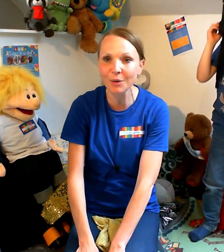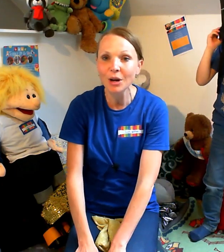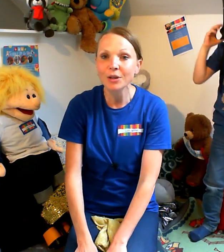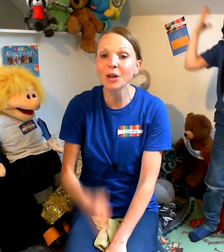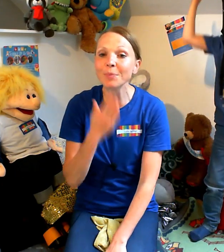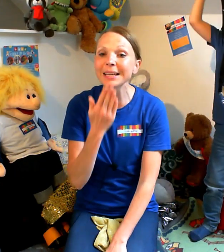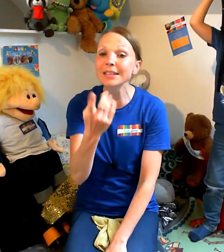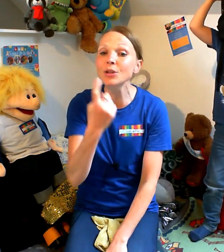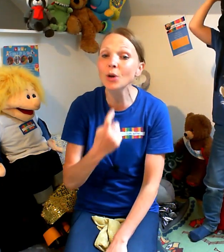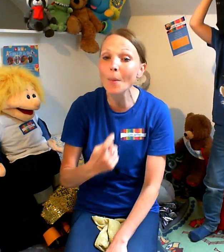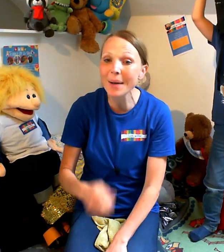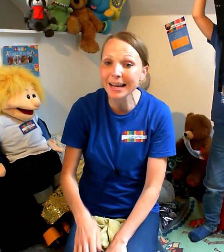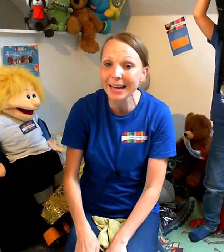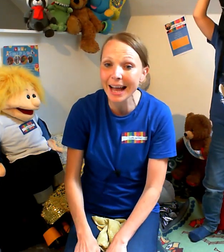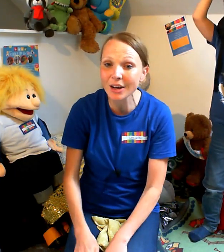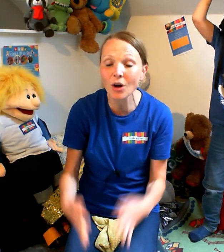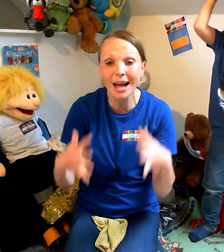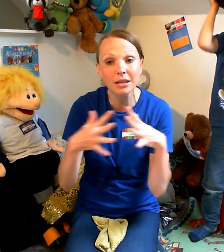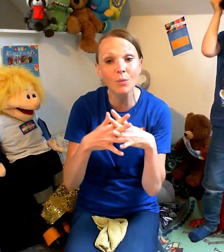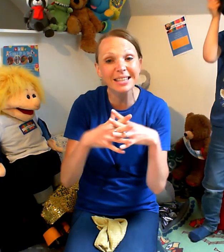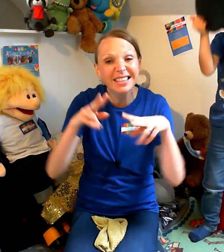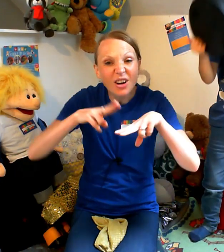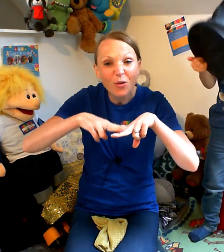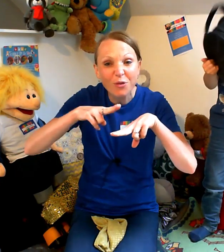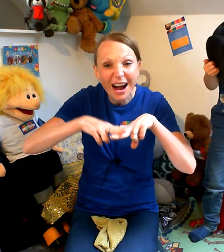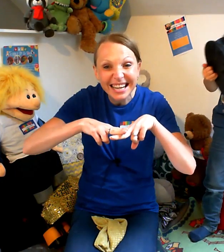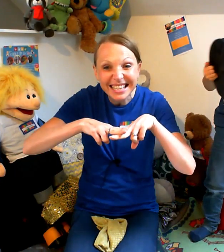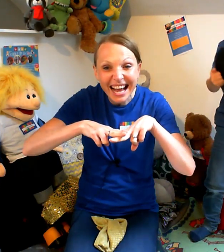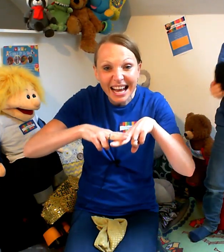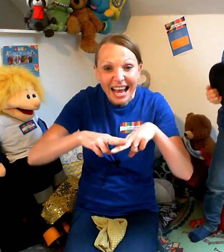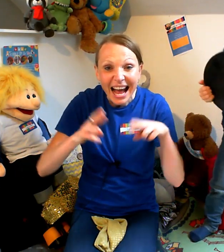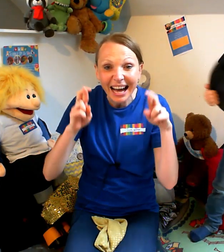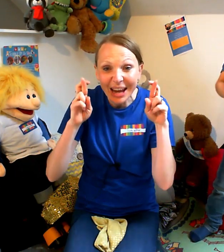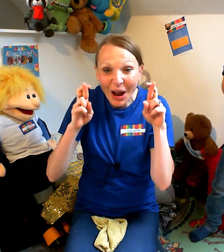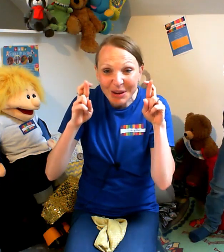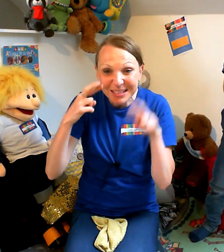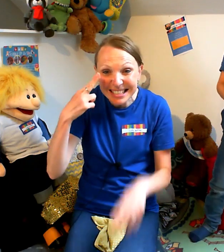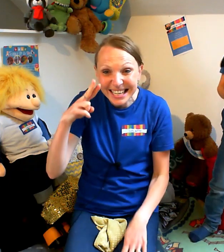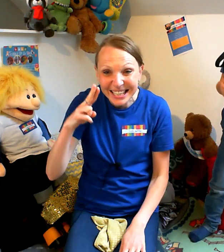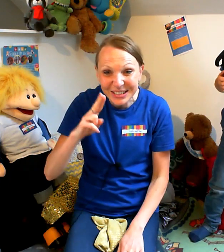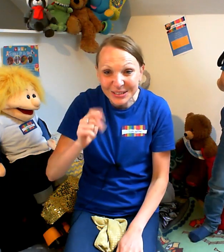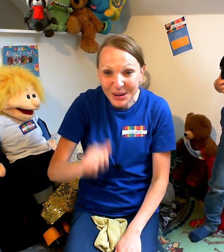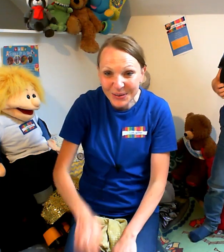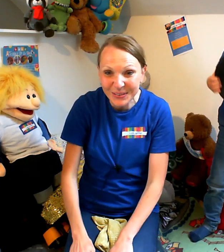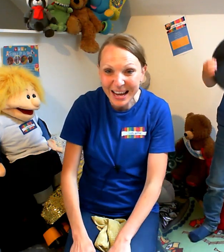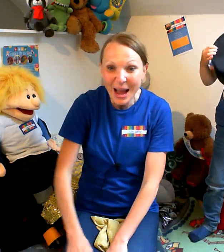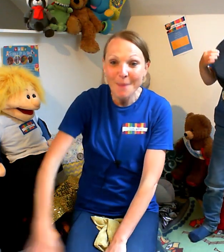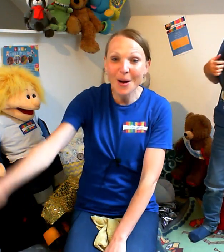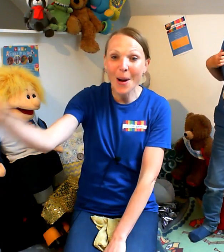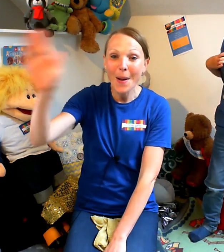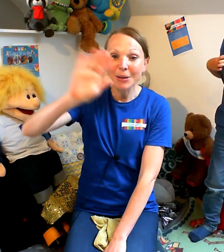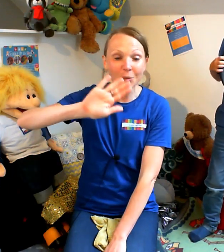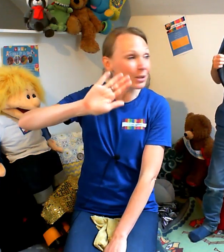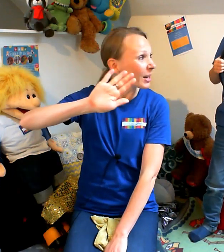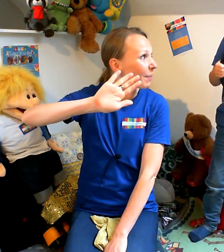So please do come back again on either Wednesday or Friday. And I hope to see you soon. But shall we do a goodbye